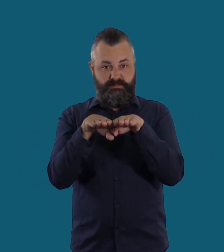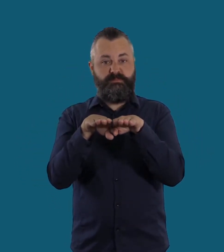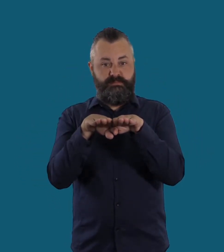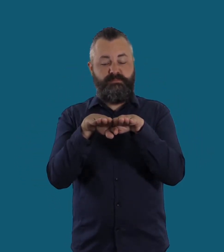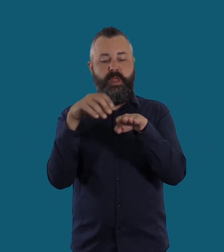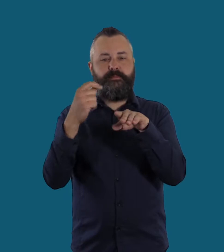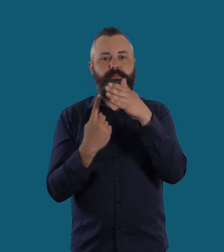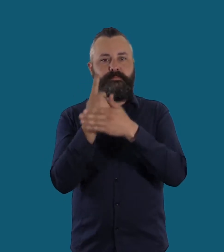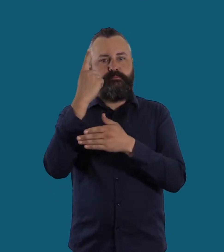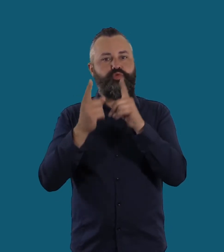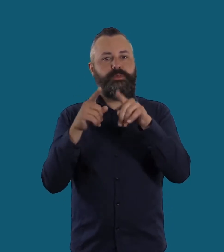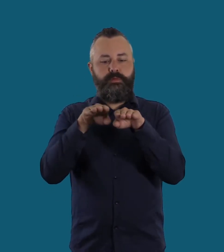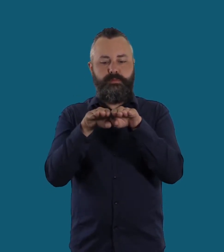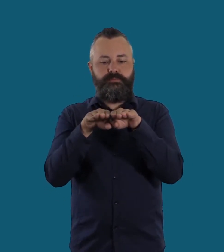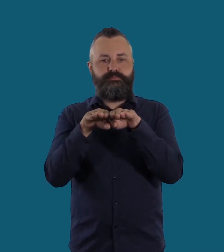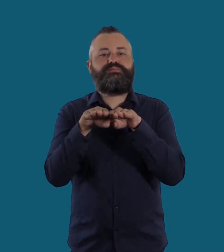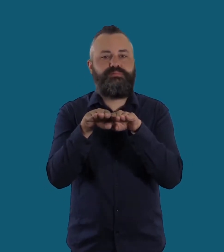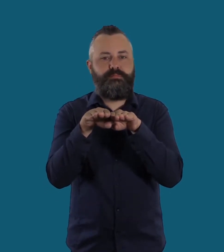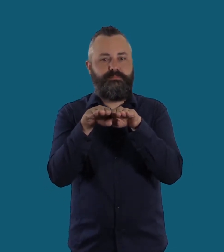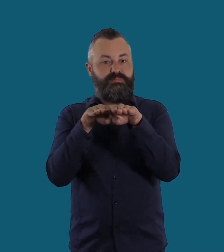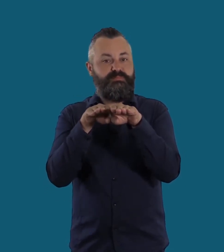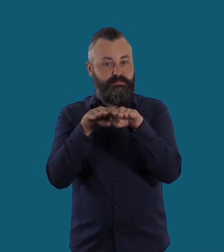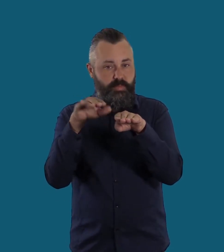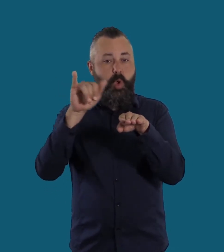Each of those plates is constantly moving towards, away, or past each other.